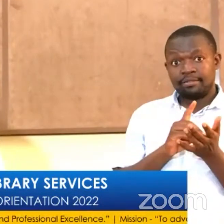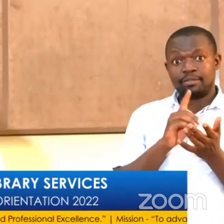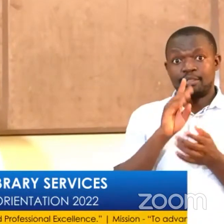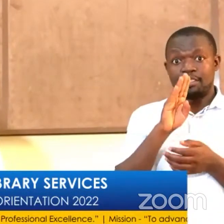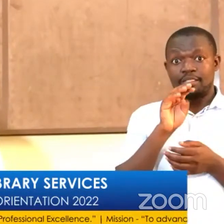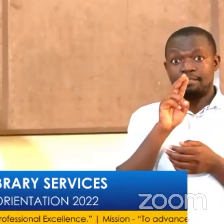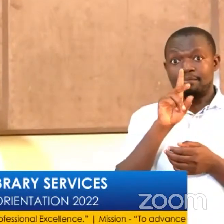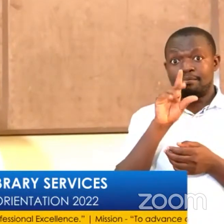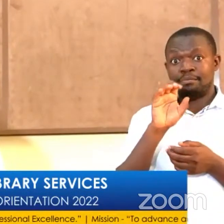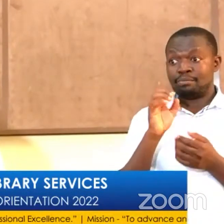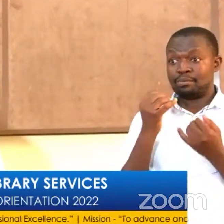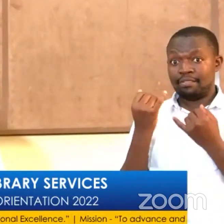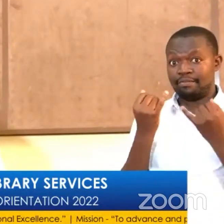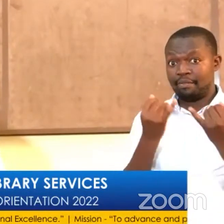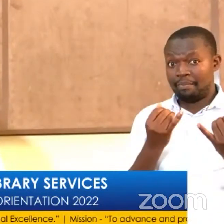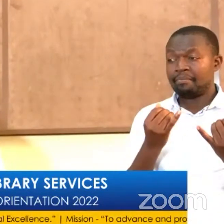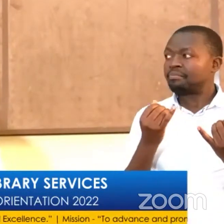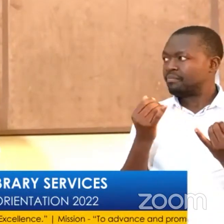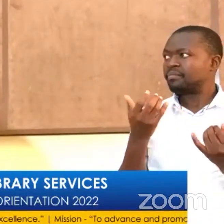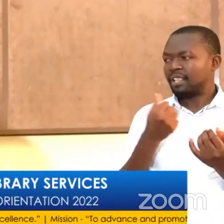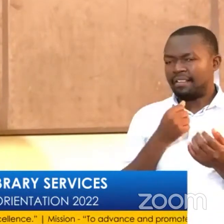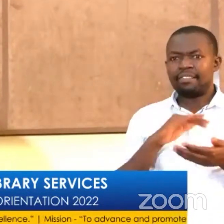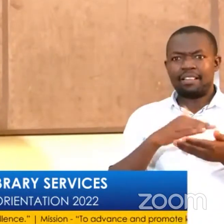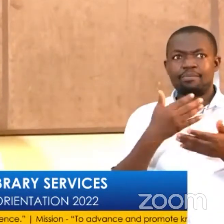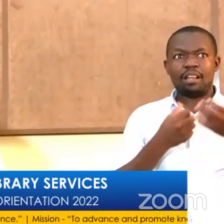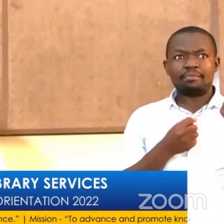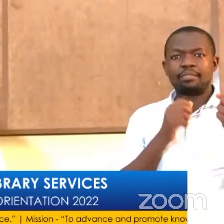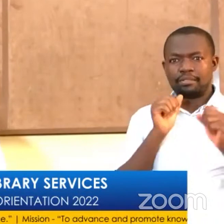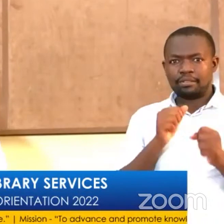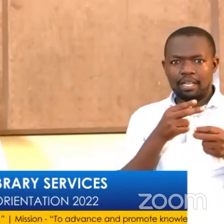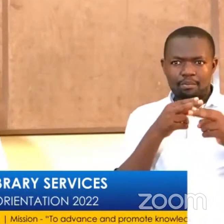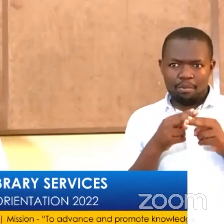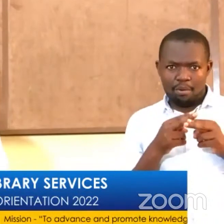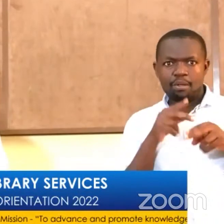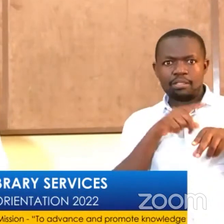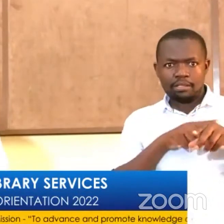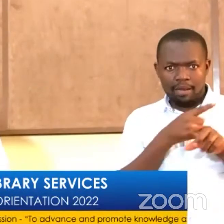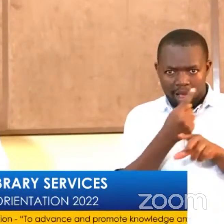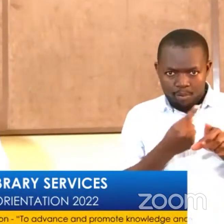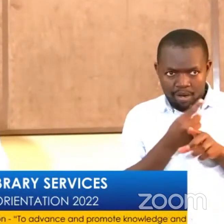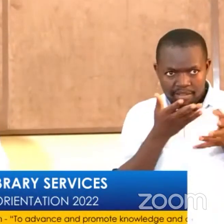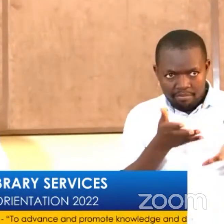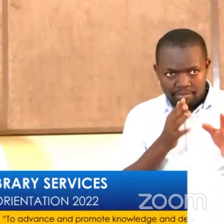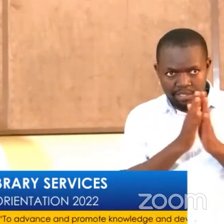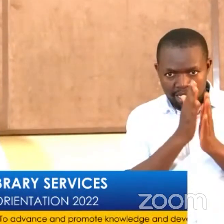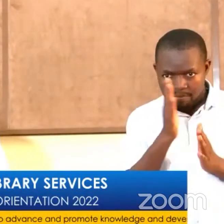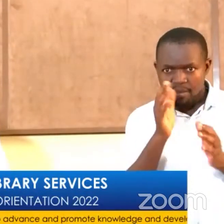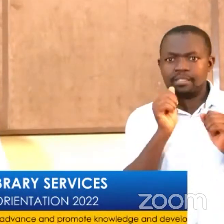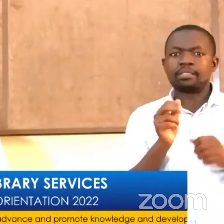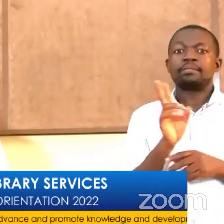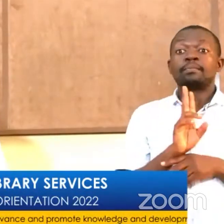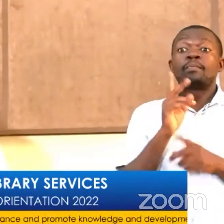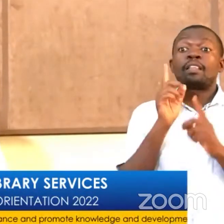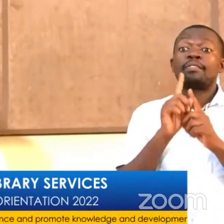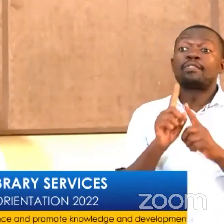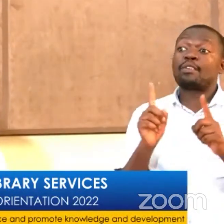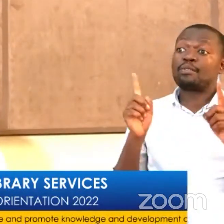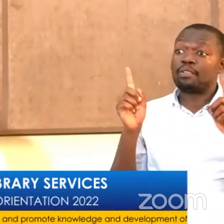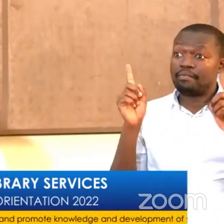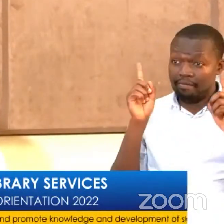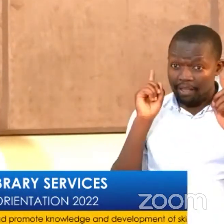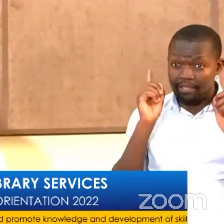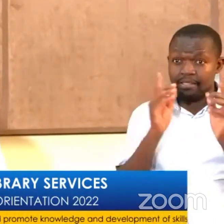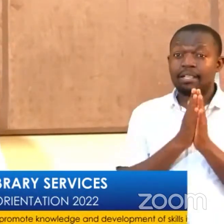laptops there. You can borrow for some hours when you're still in the library there and make use of. The university library